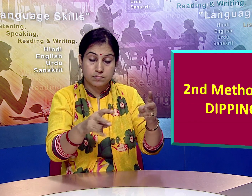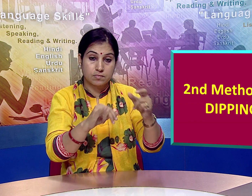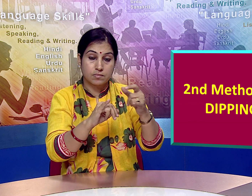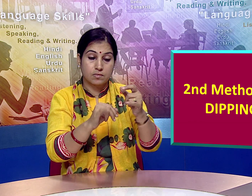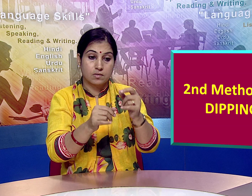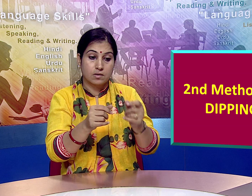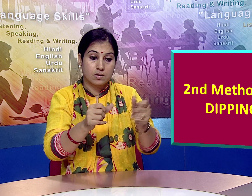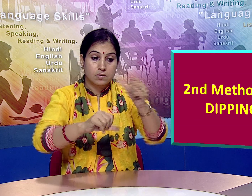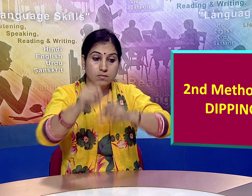property of the fabric.